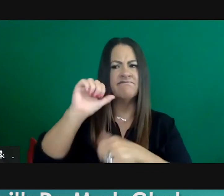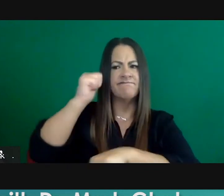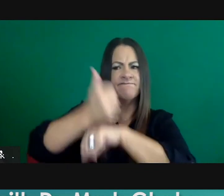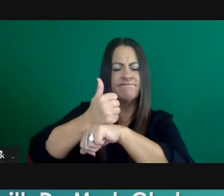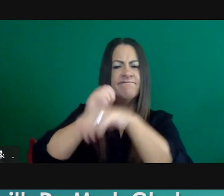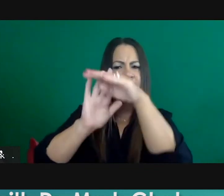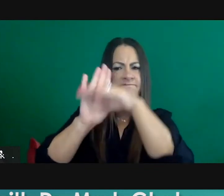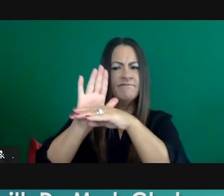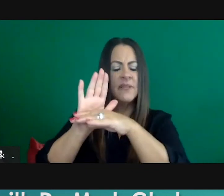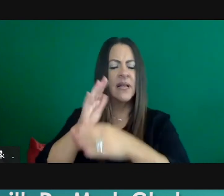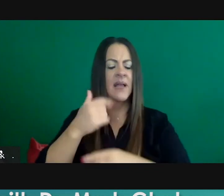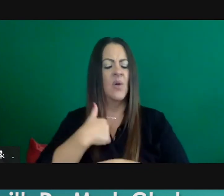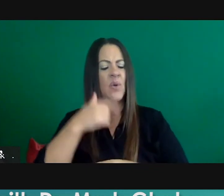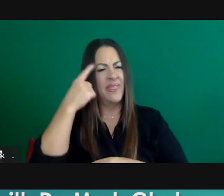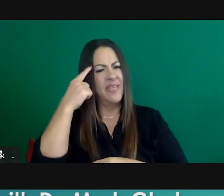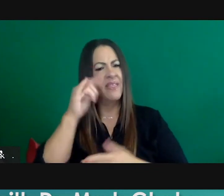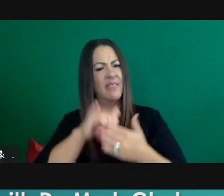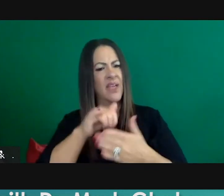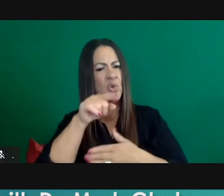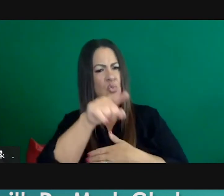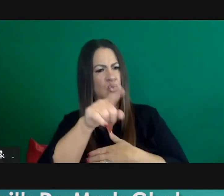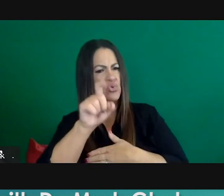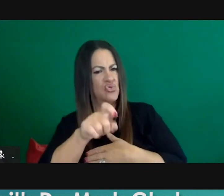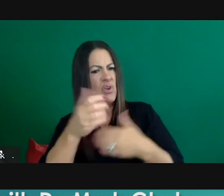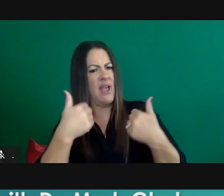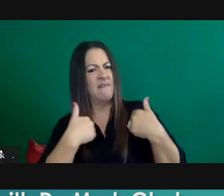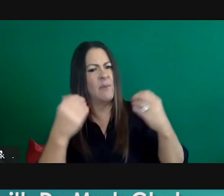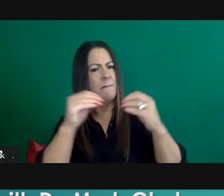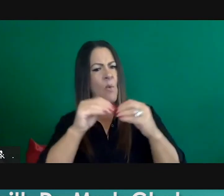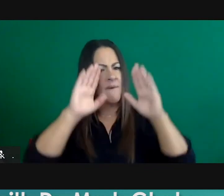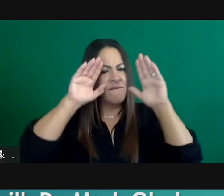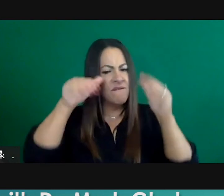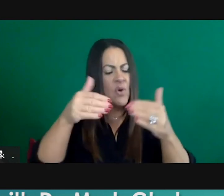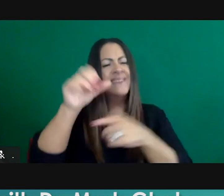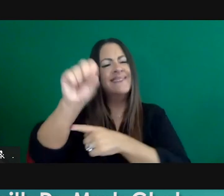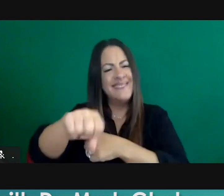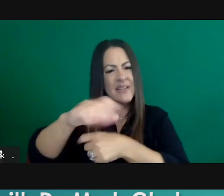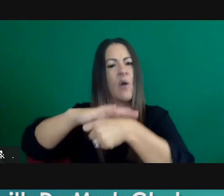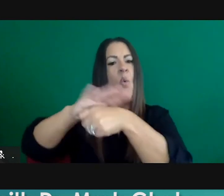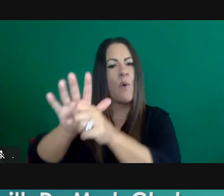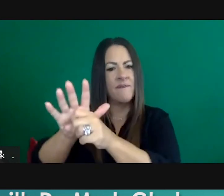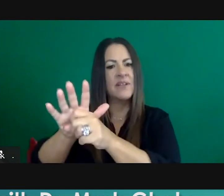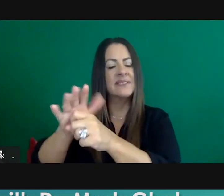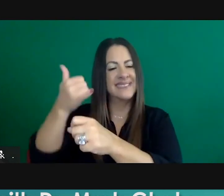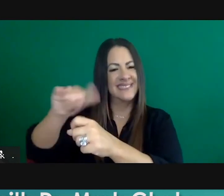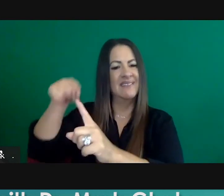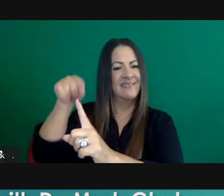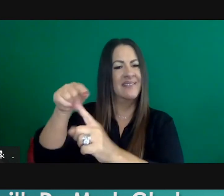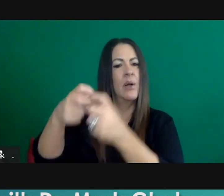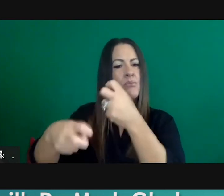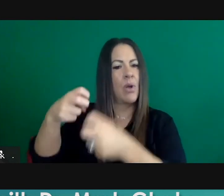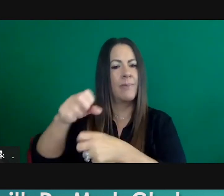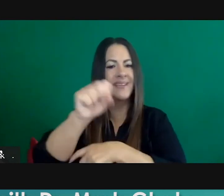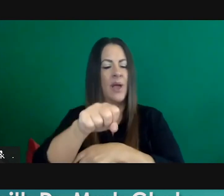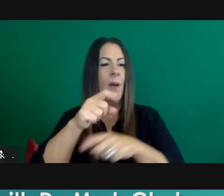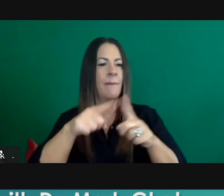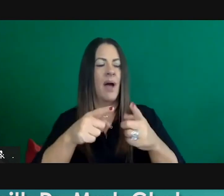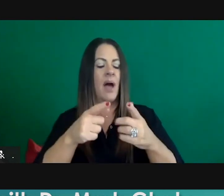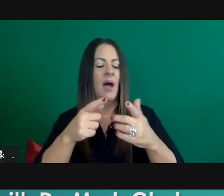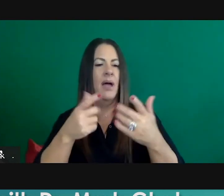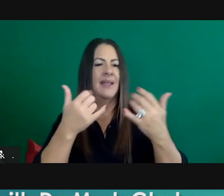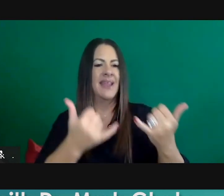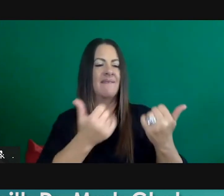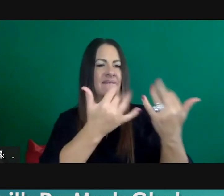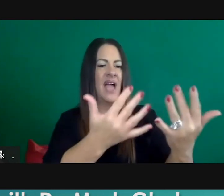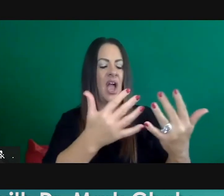of a push or a focus on, COVID is still around. We still have a problem. This isn't helping. What else can we